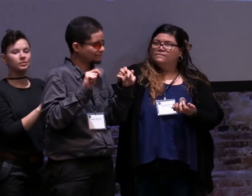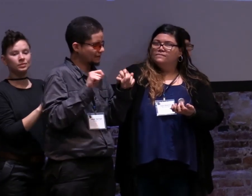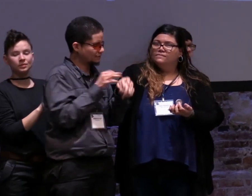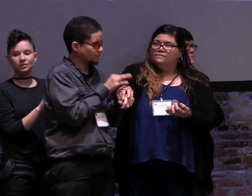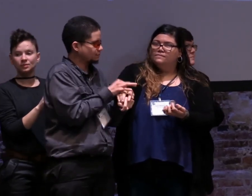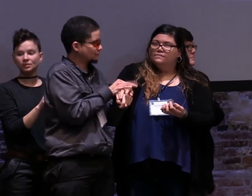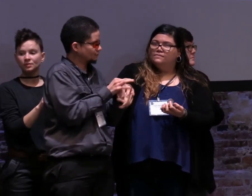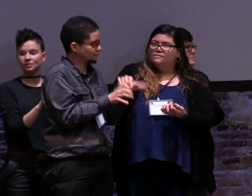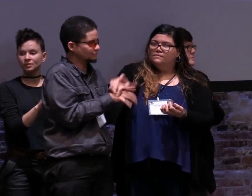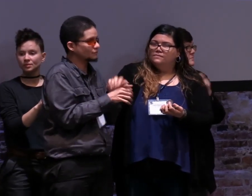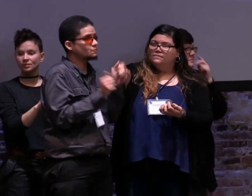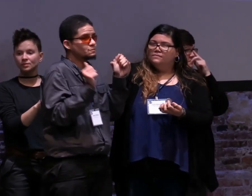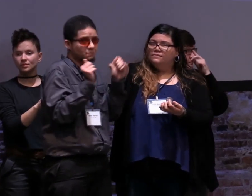This old pocket watch